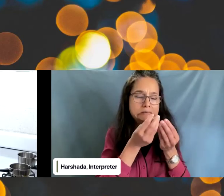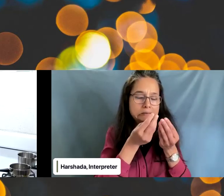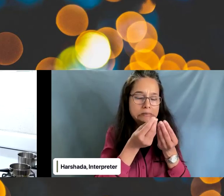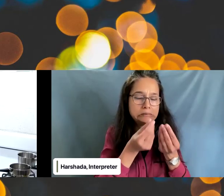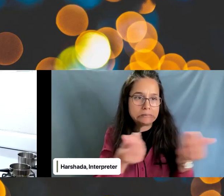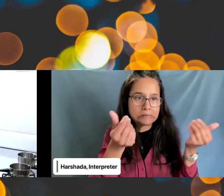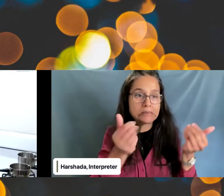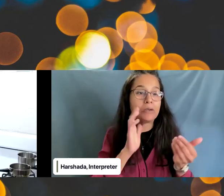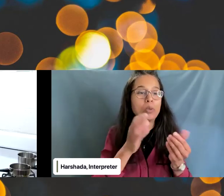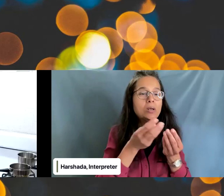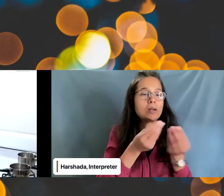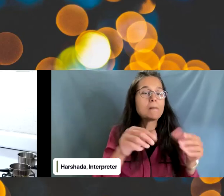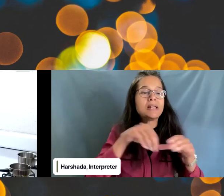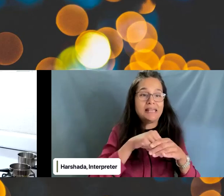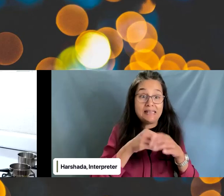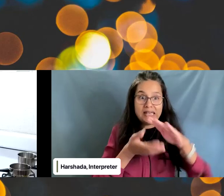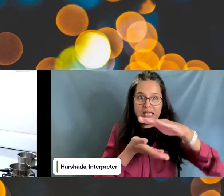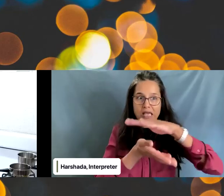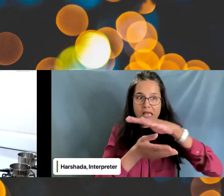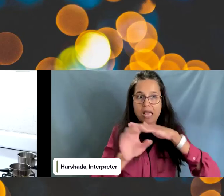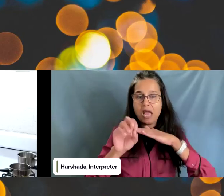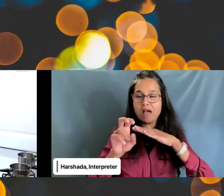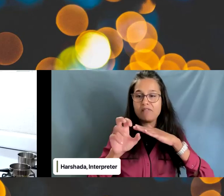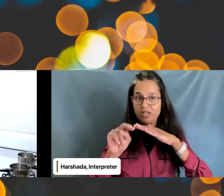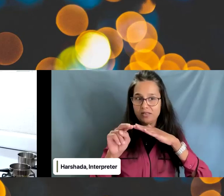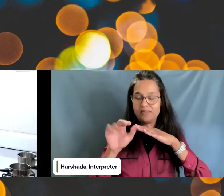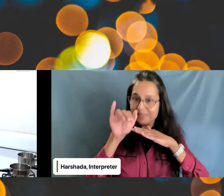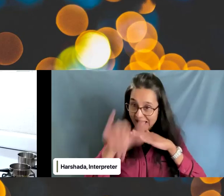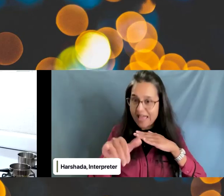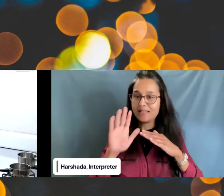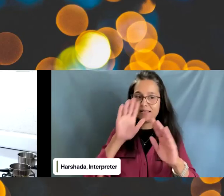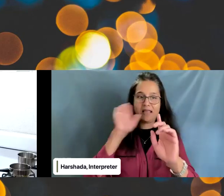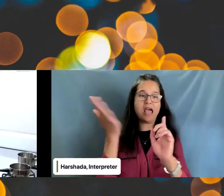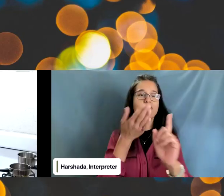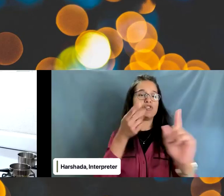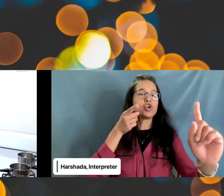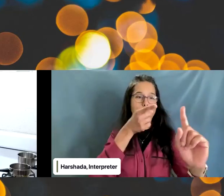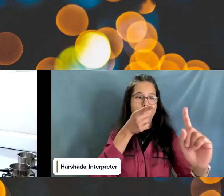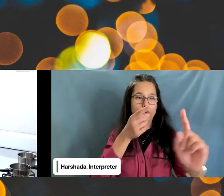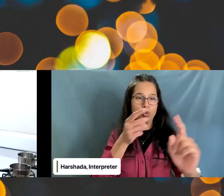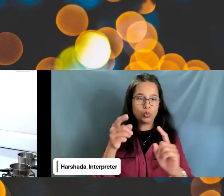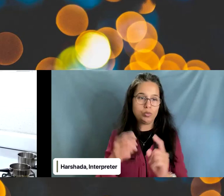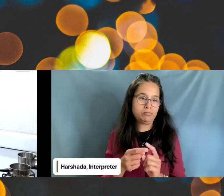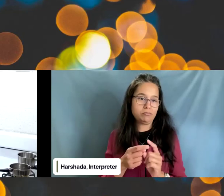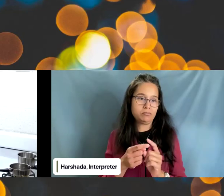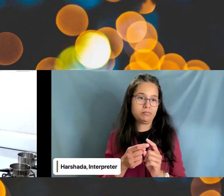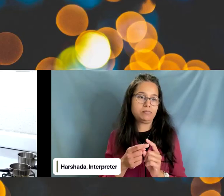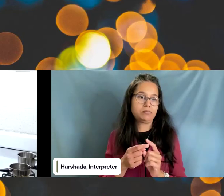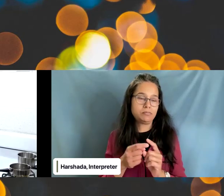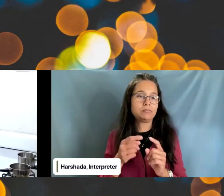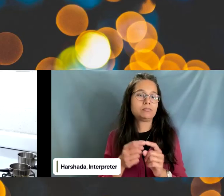oven, but that's fine. That's what we want. We want a crumbly kind of texture to mimic the biscuit that you get when you eat that ice cream. Okay.